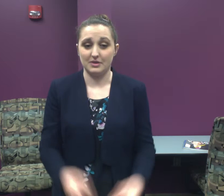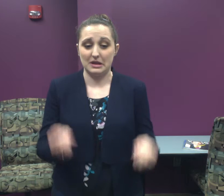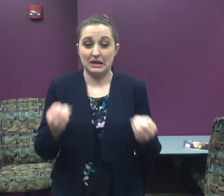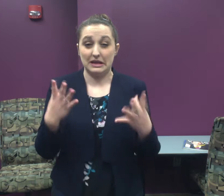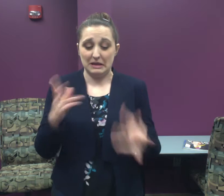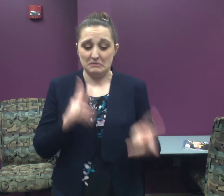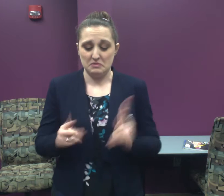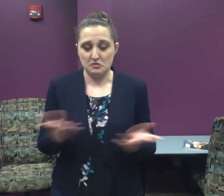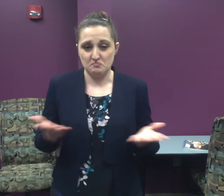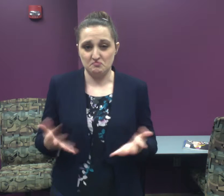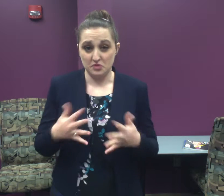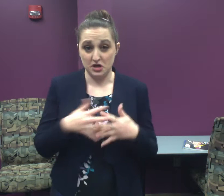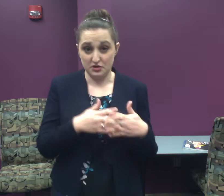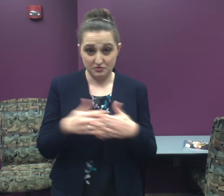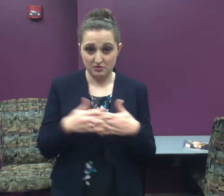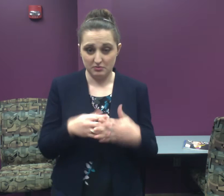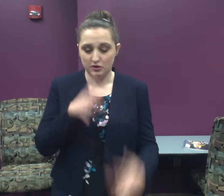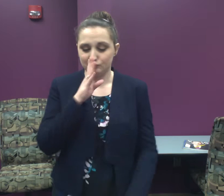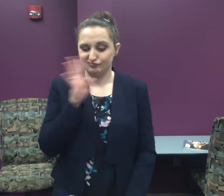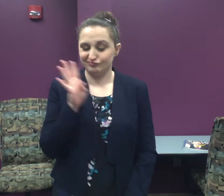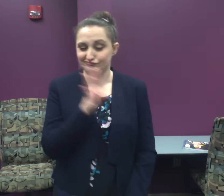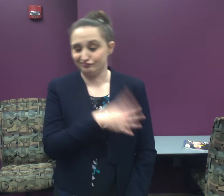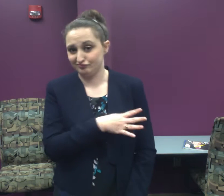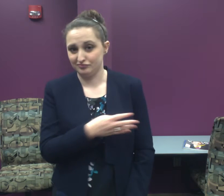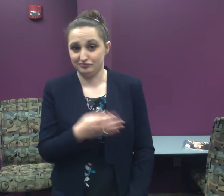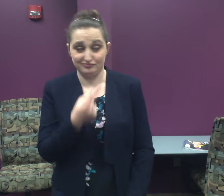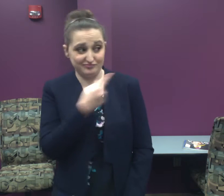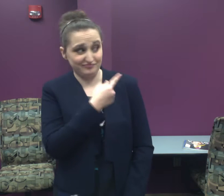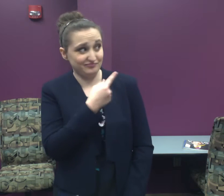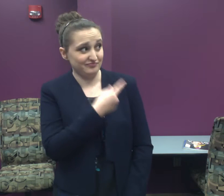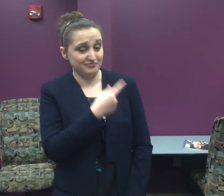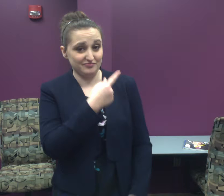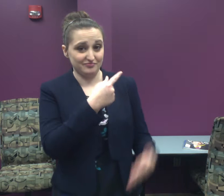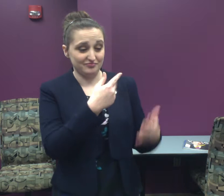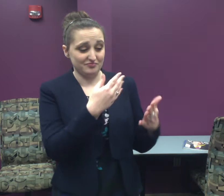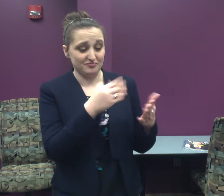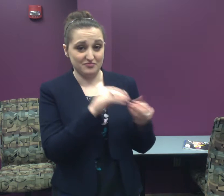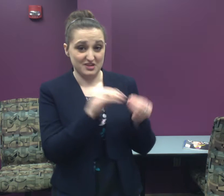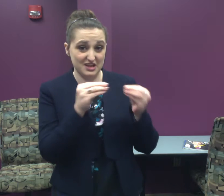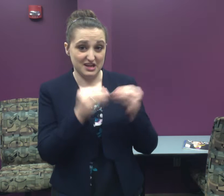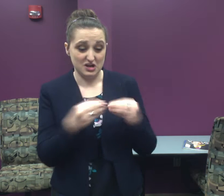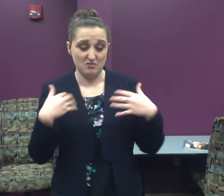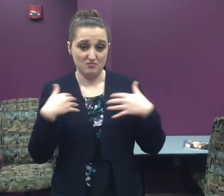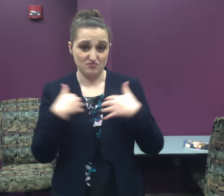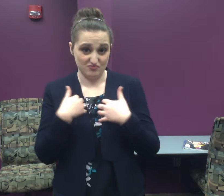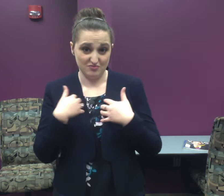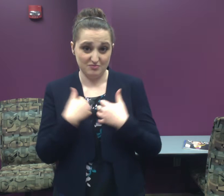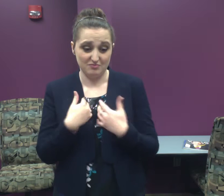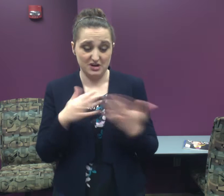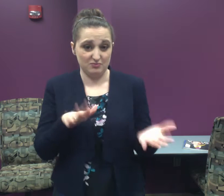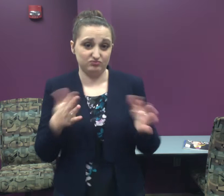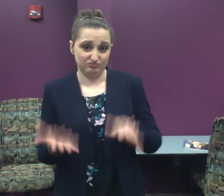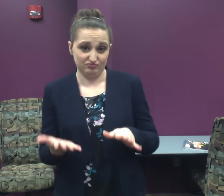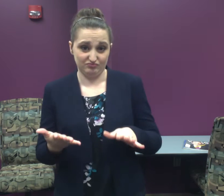was lost. In an agrarian society, where probably still 60% of the people relied on producing